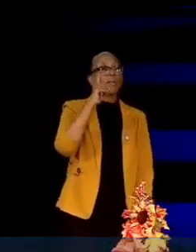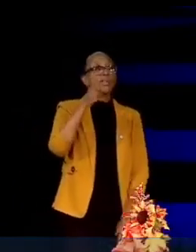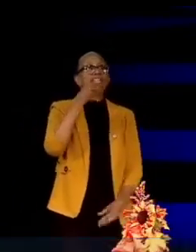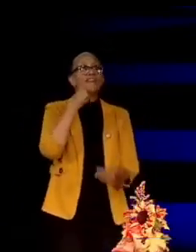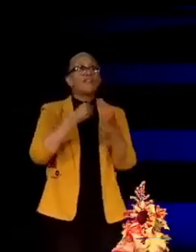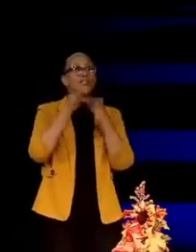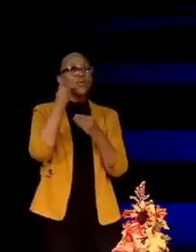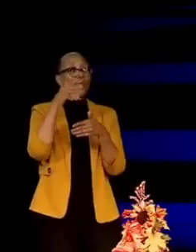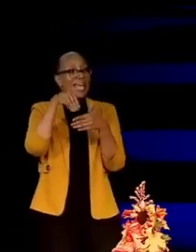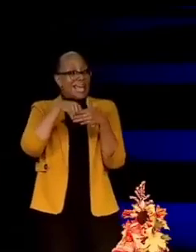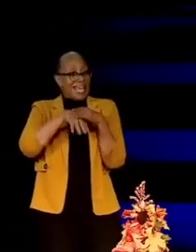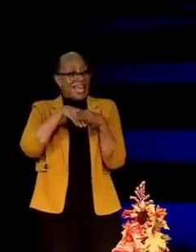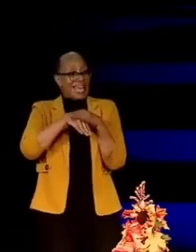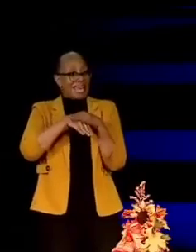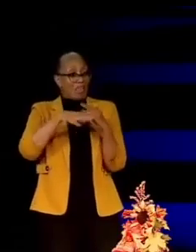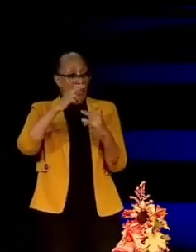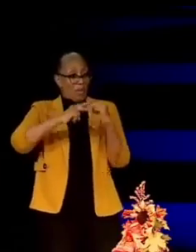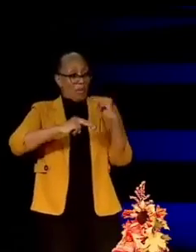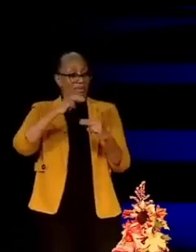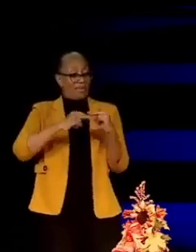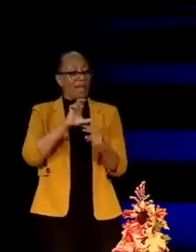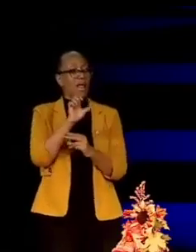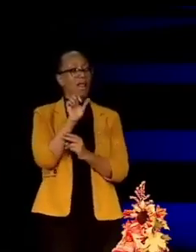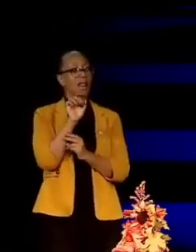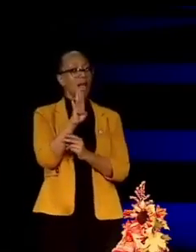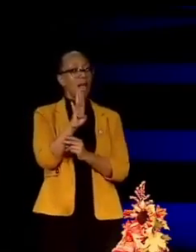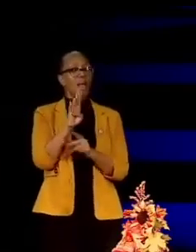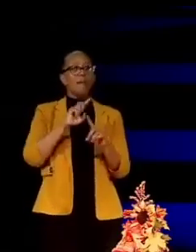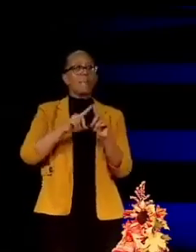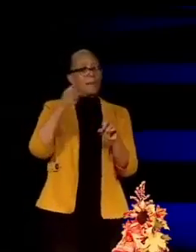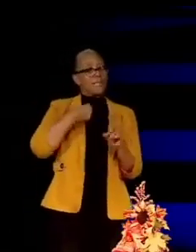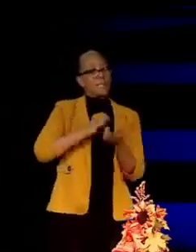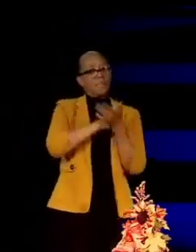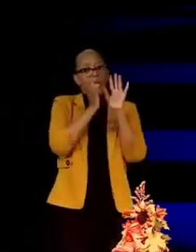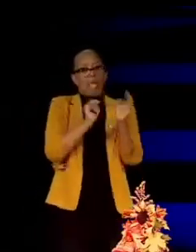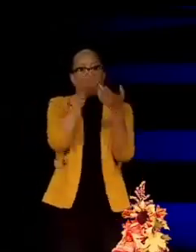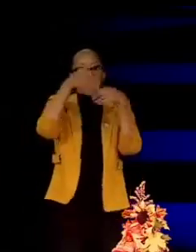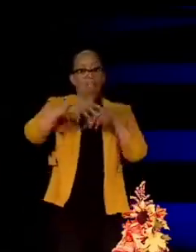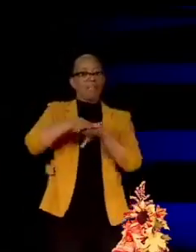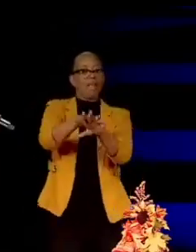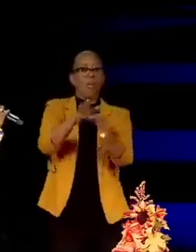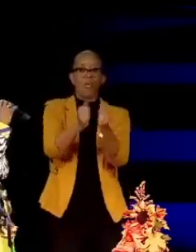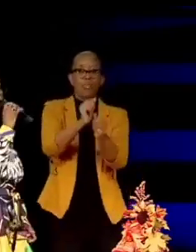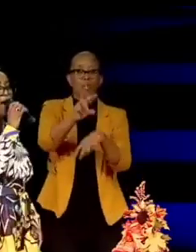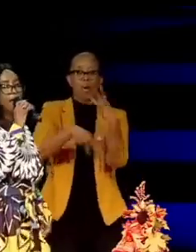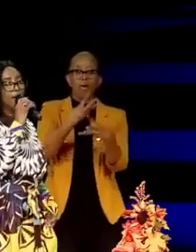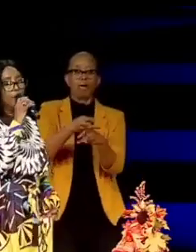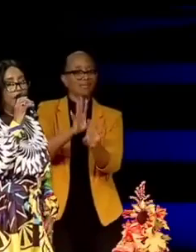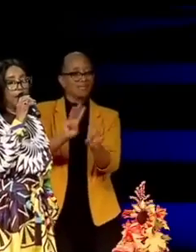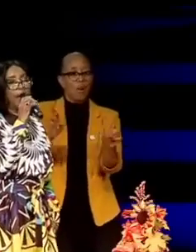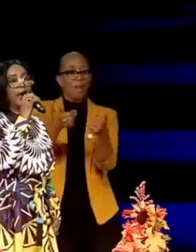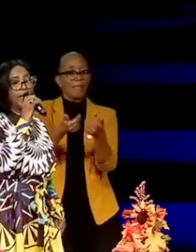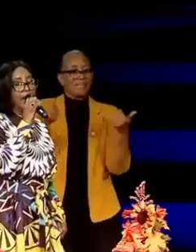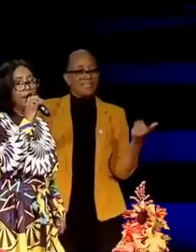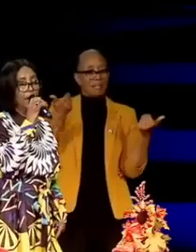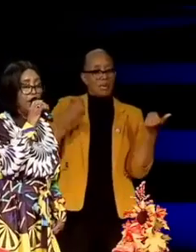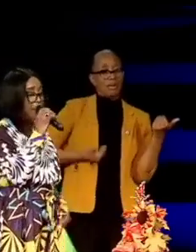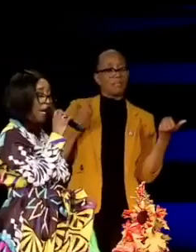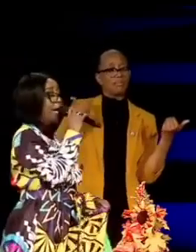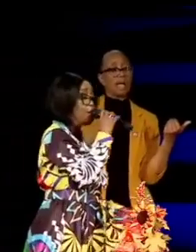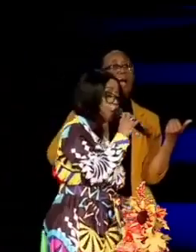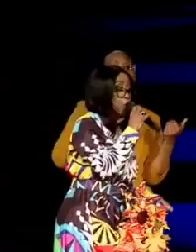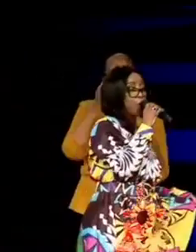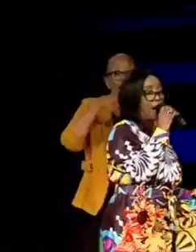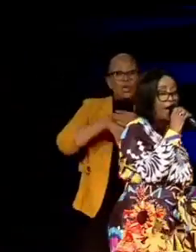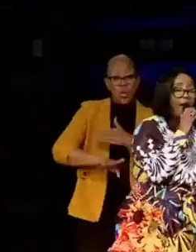over there. Come on, somebody. But I didn't become the sin. I wish somebody were praising. How many know I can go in the crack neighborhood,